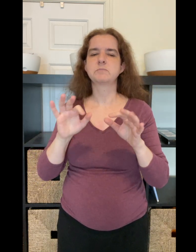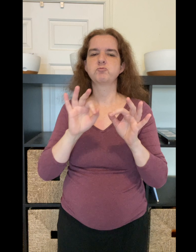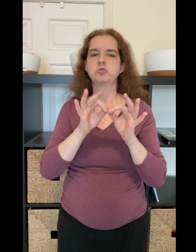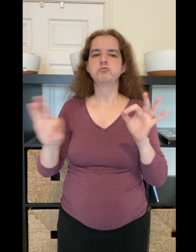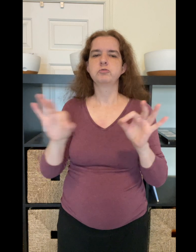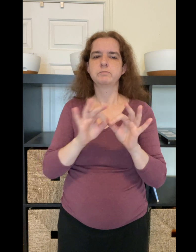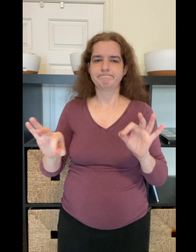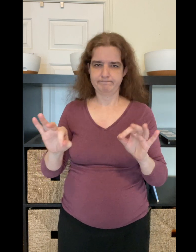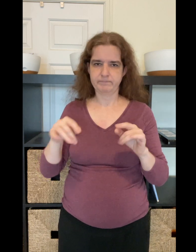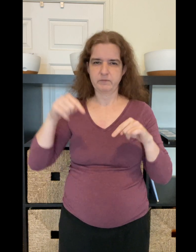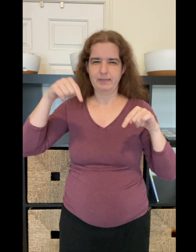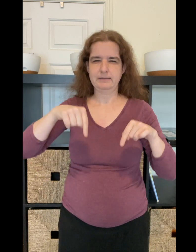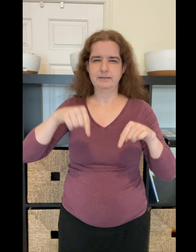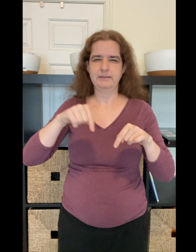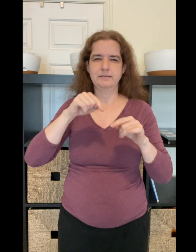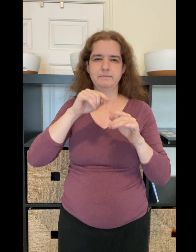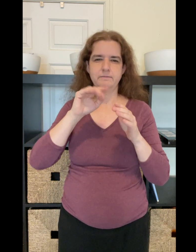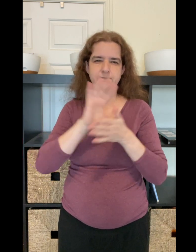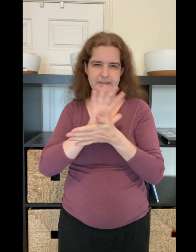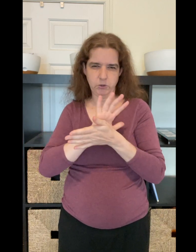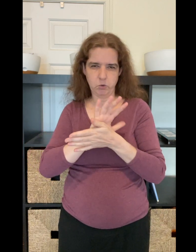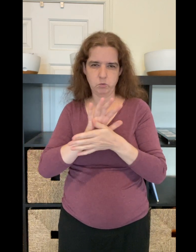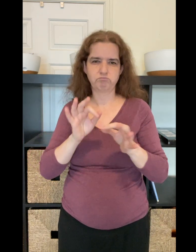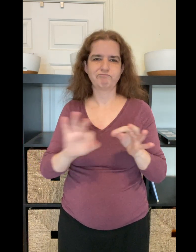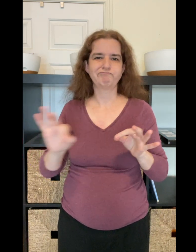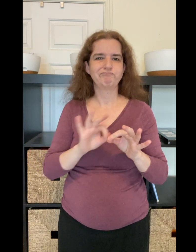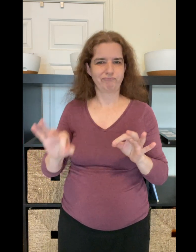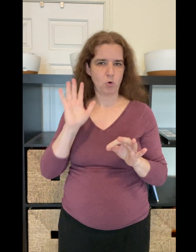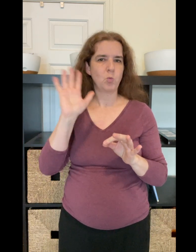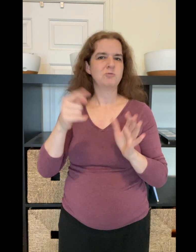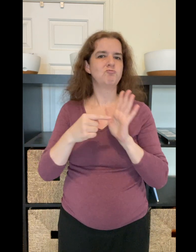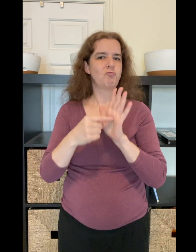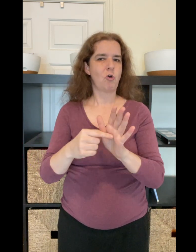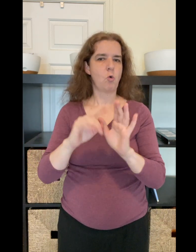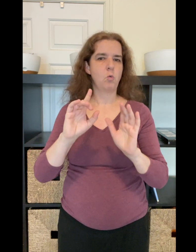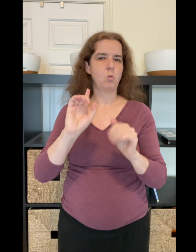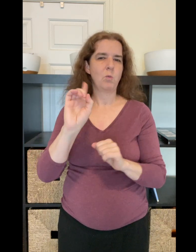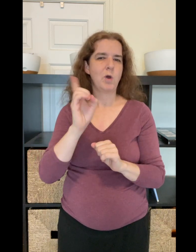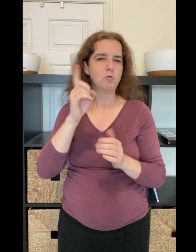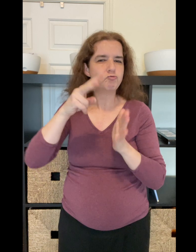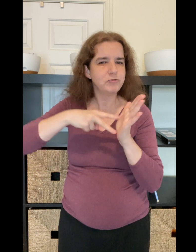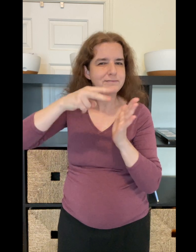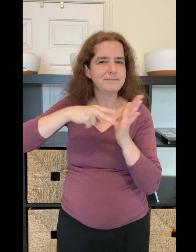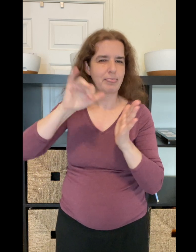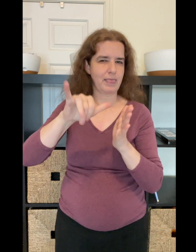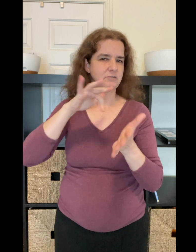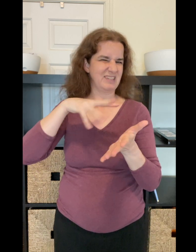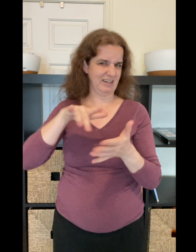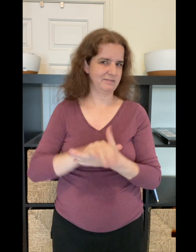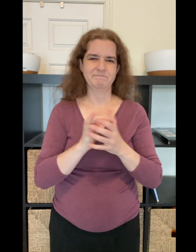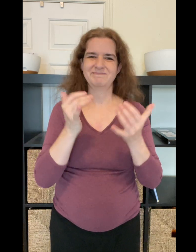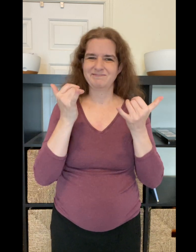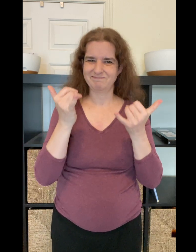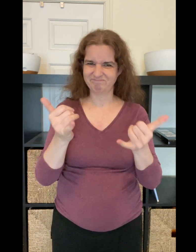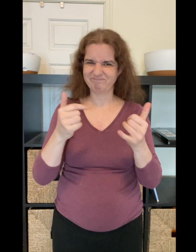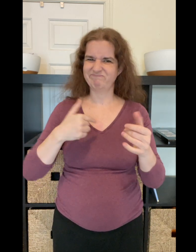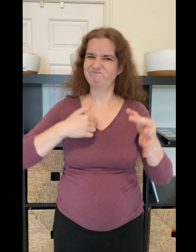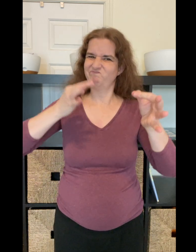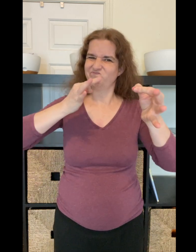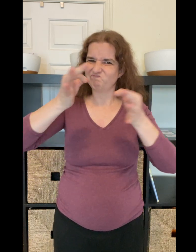So there's research from Ghosh Dastidar that will be listed in the text underneath. Will show where you can